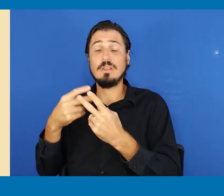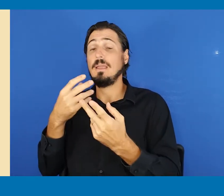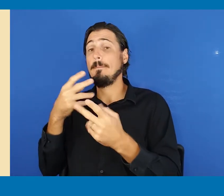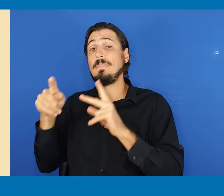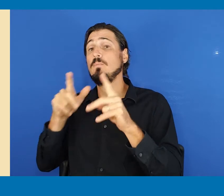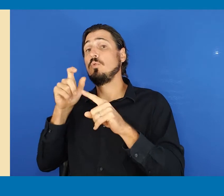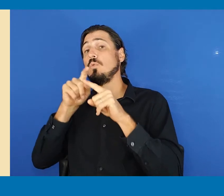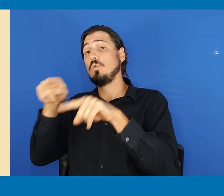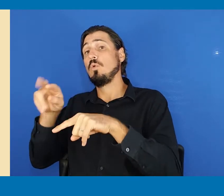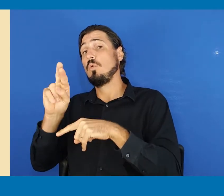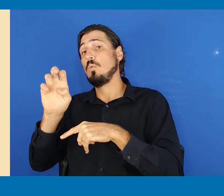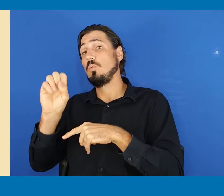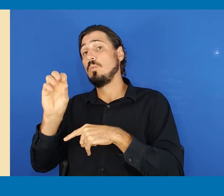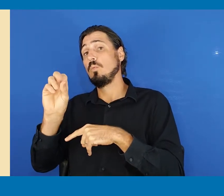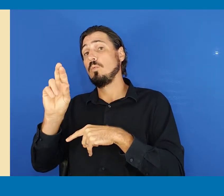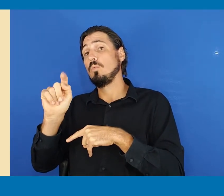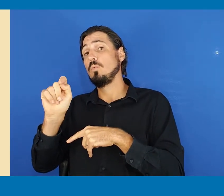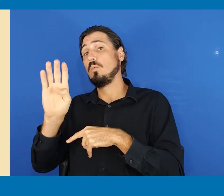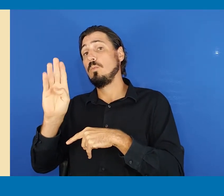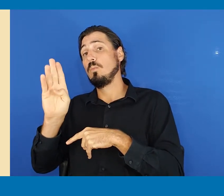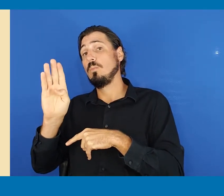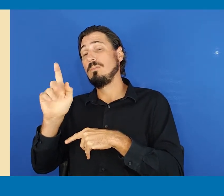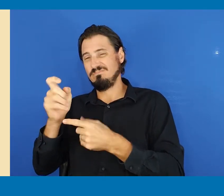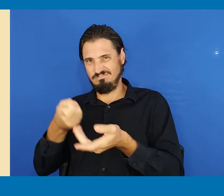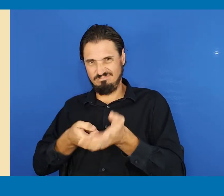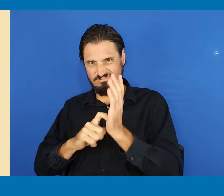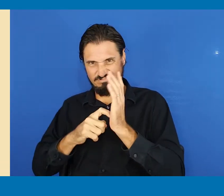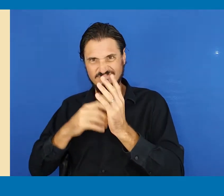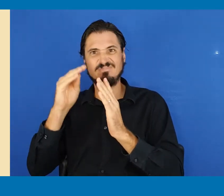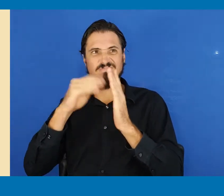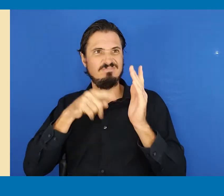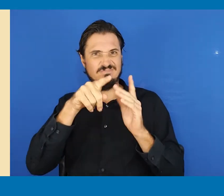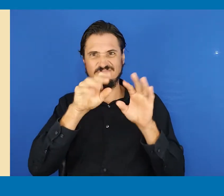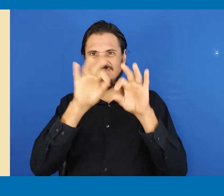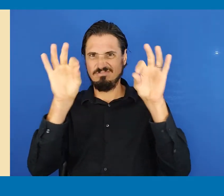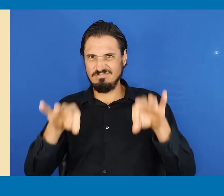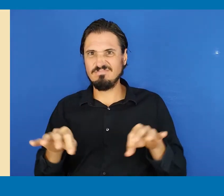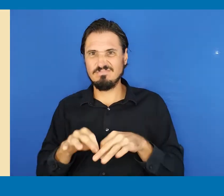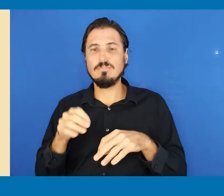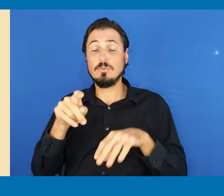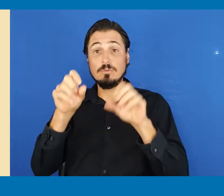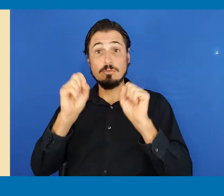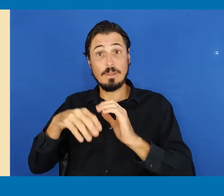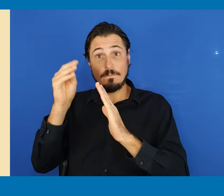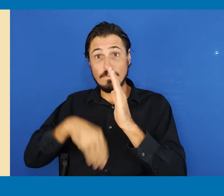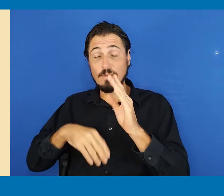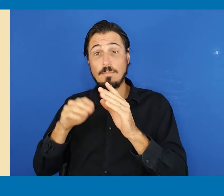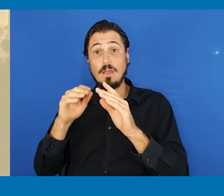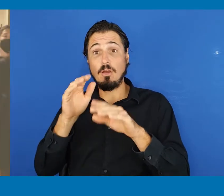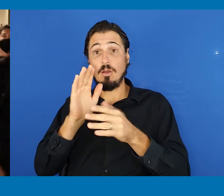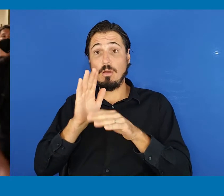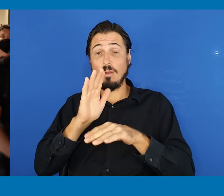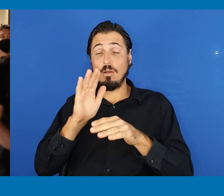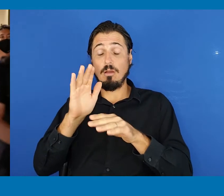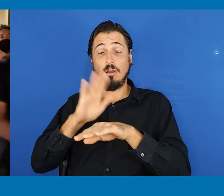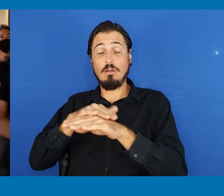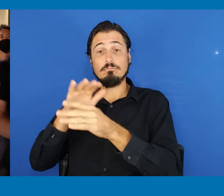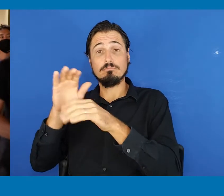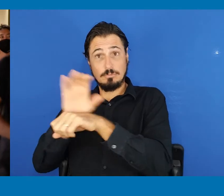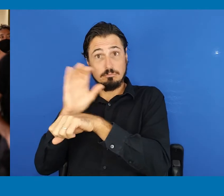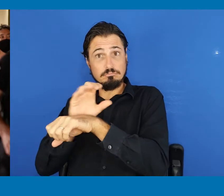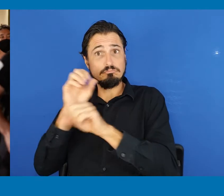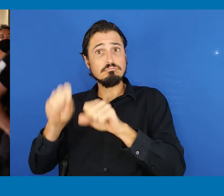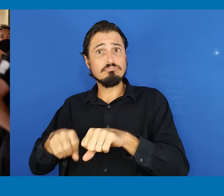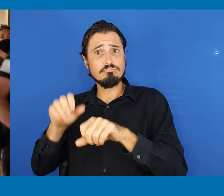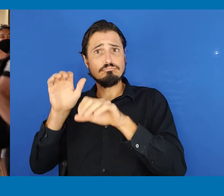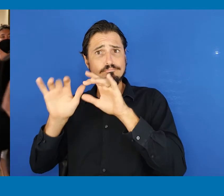and resort bubble participants. Travelers can now complete the Kauai arrival form online. This will save you